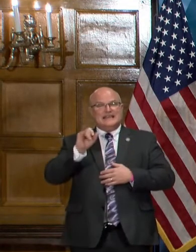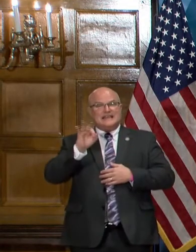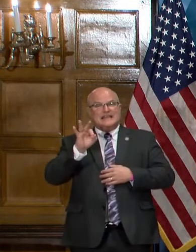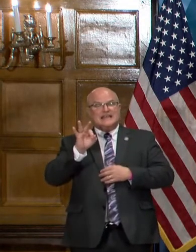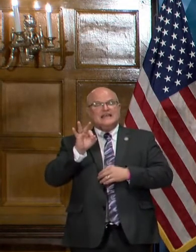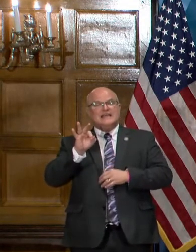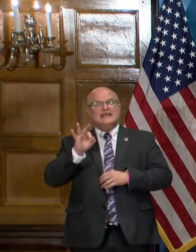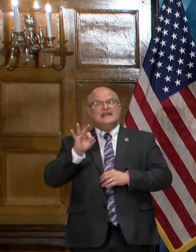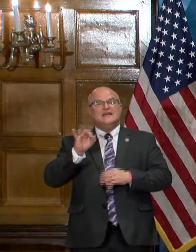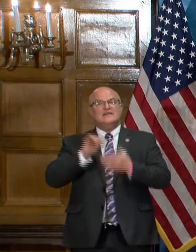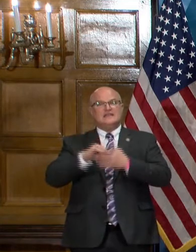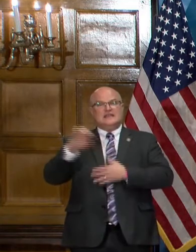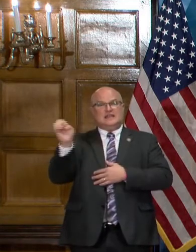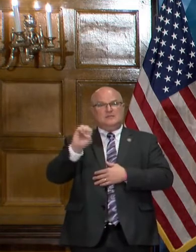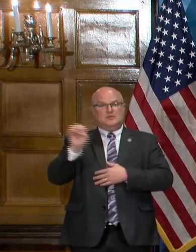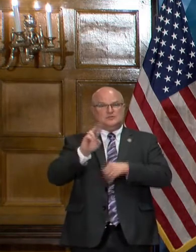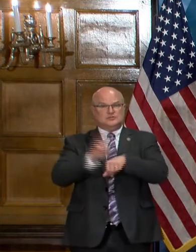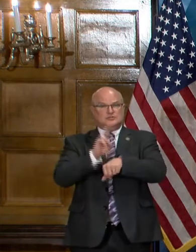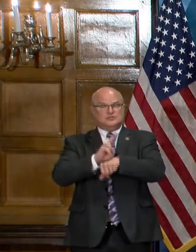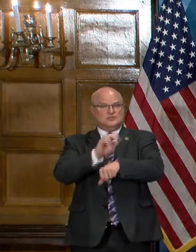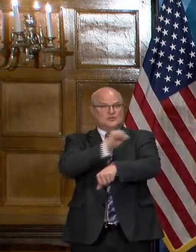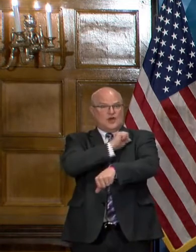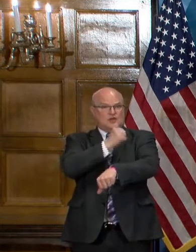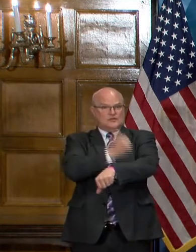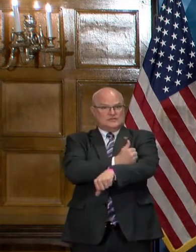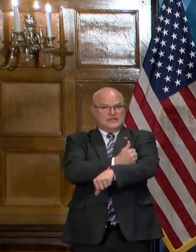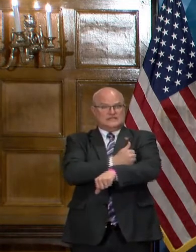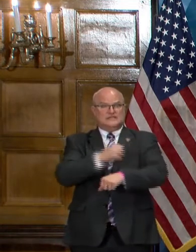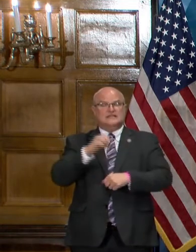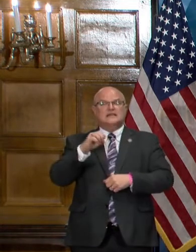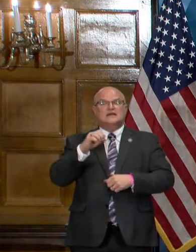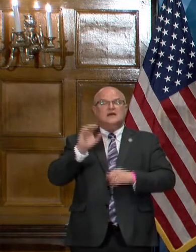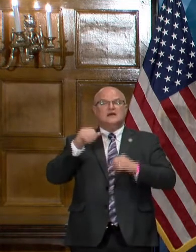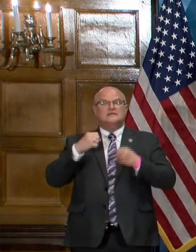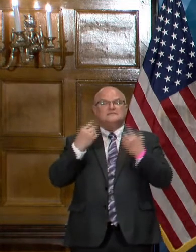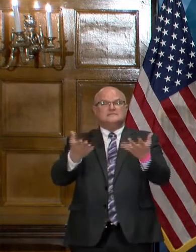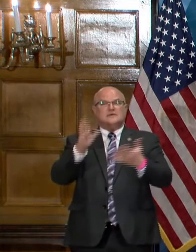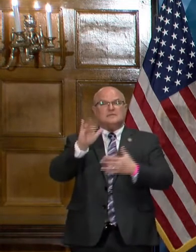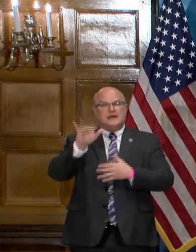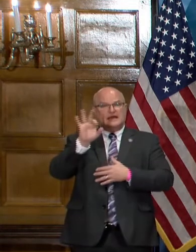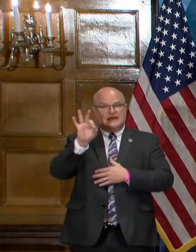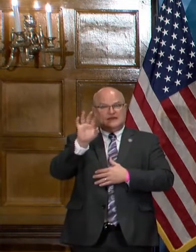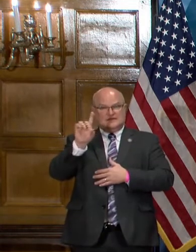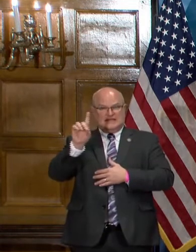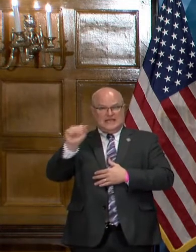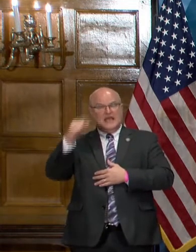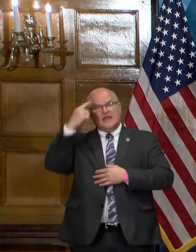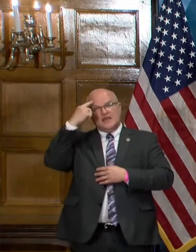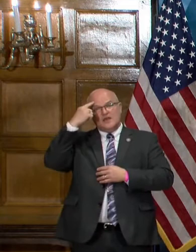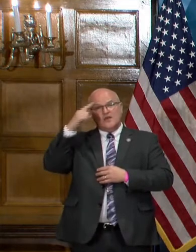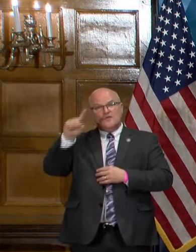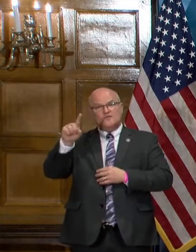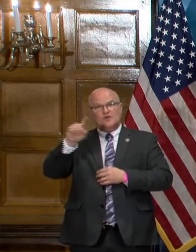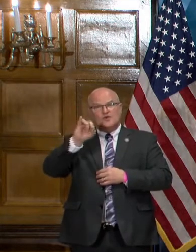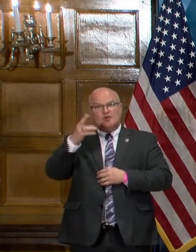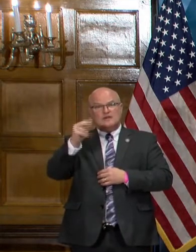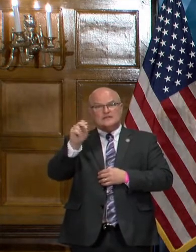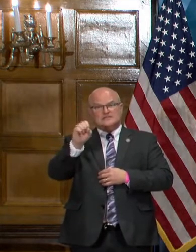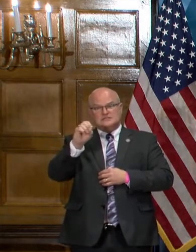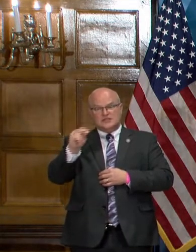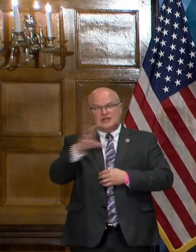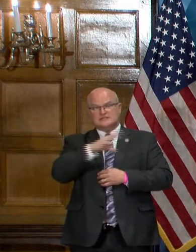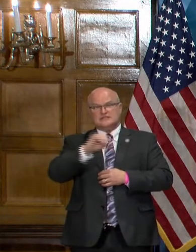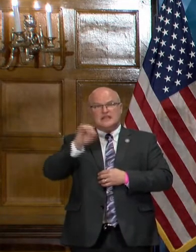the emergency use authorization is issued by the FDA for the Johnson &